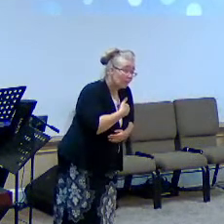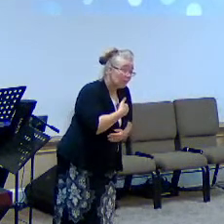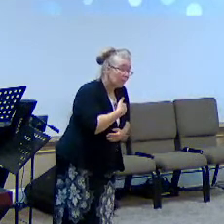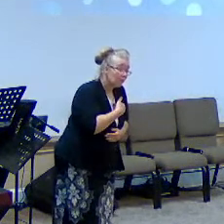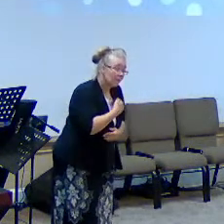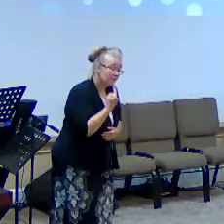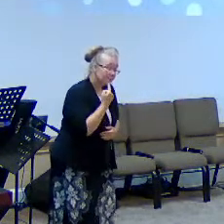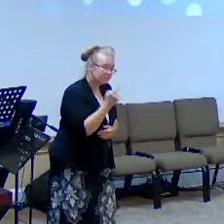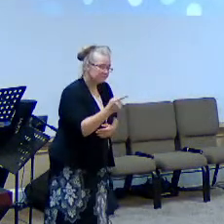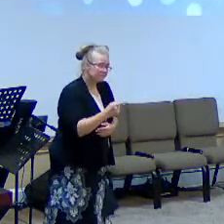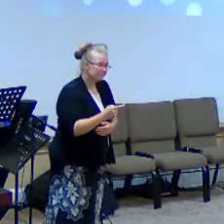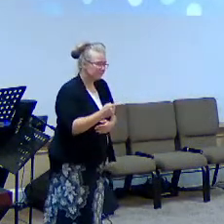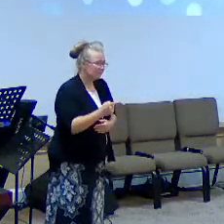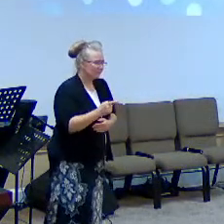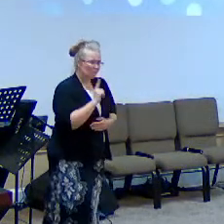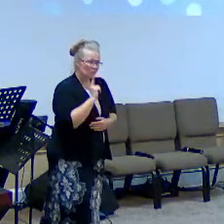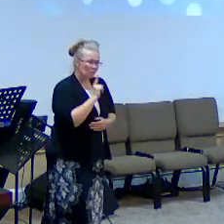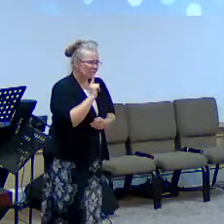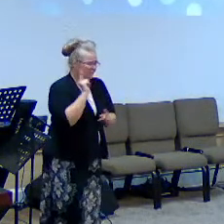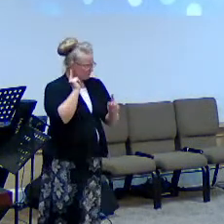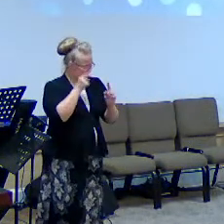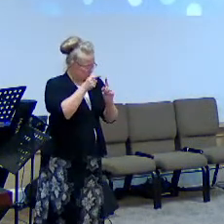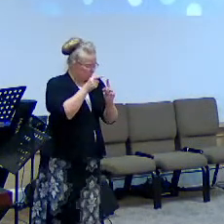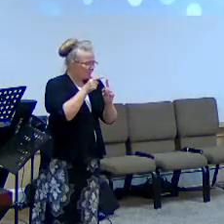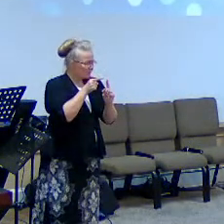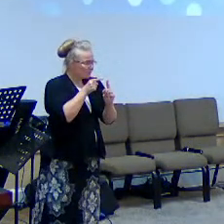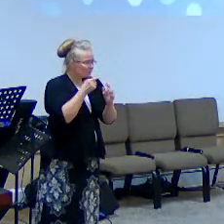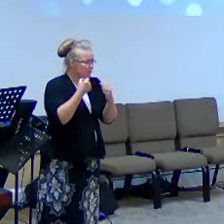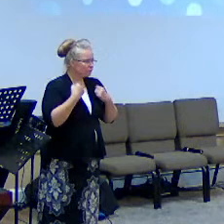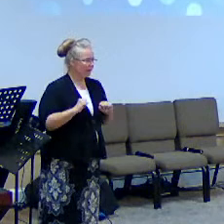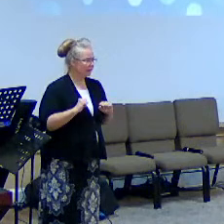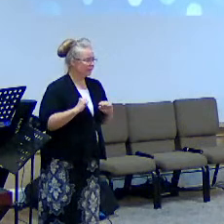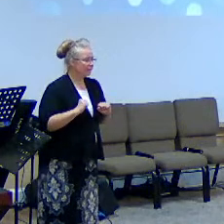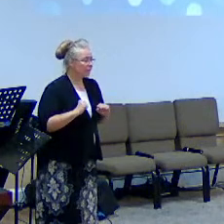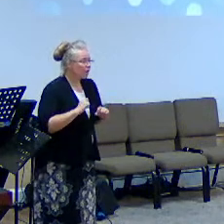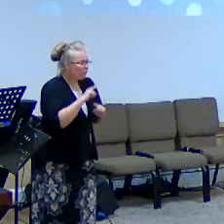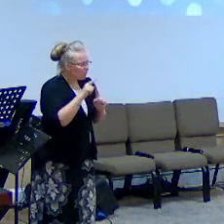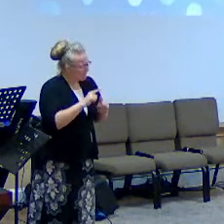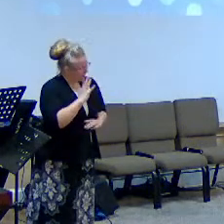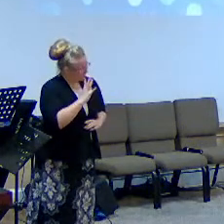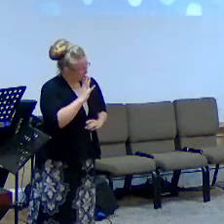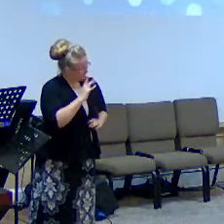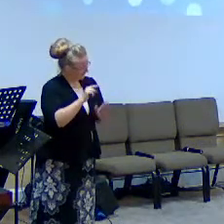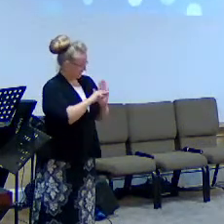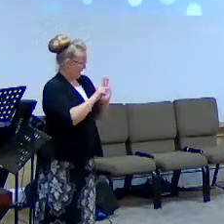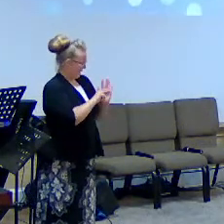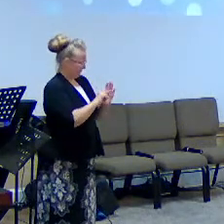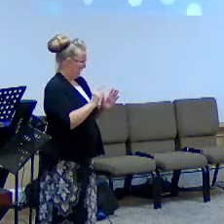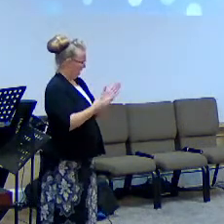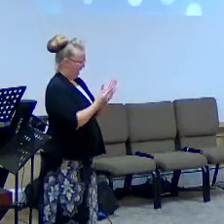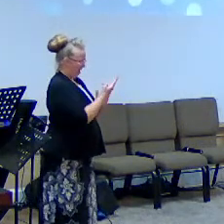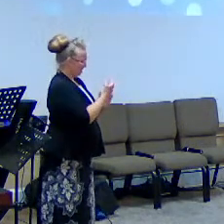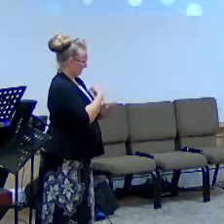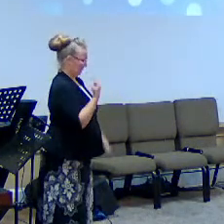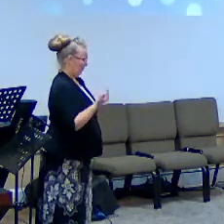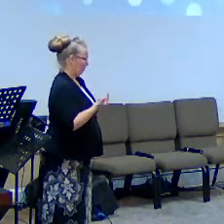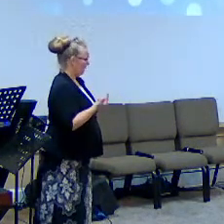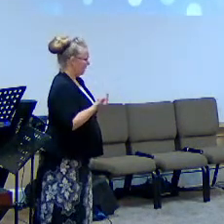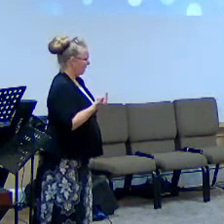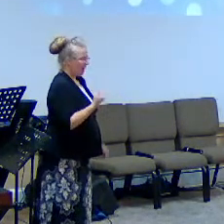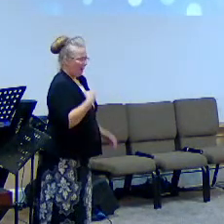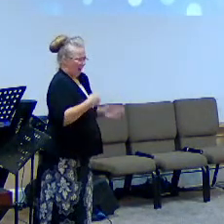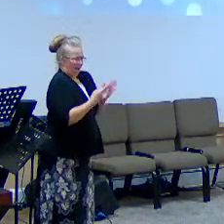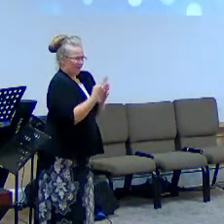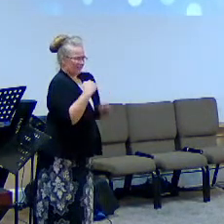I'm telling you, I'm trying to get right where we're at tonight. I mean, you say, when I speak negative, I'm just being honest. I'm just